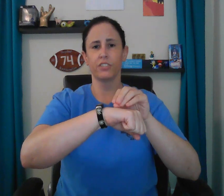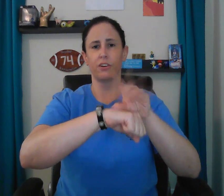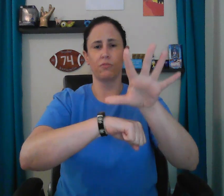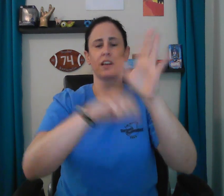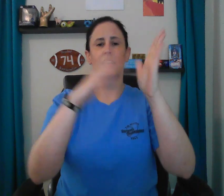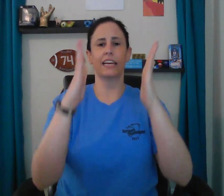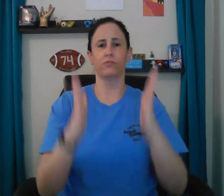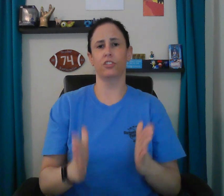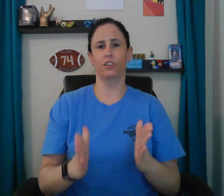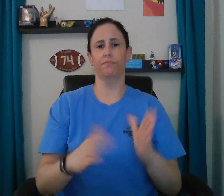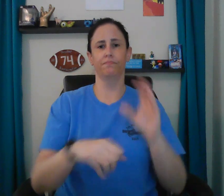So counselor.